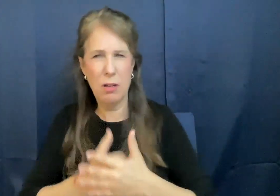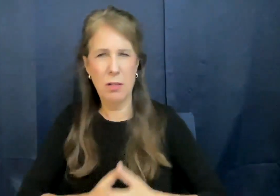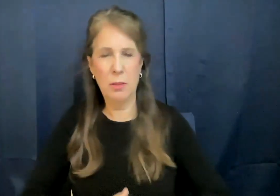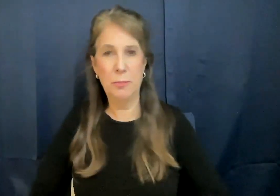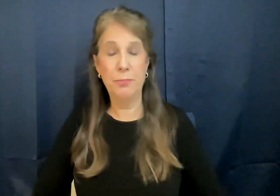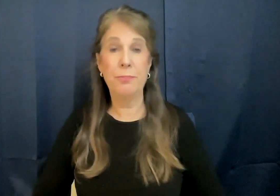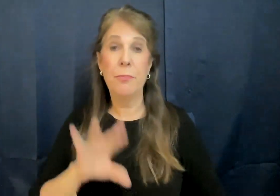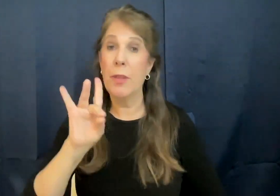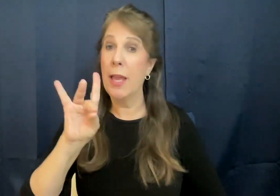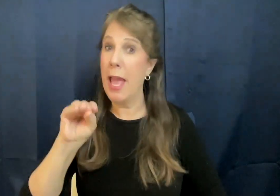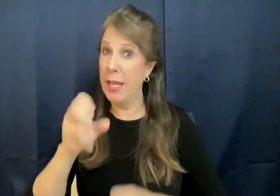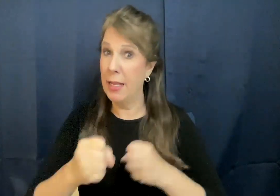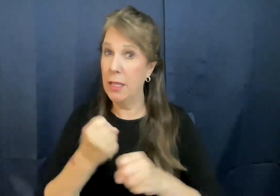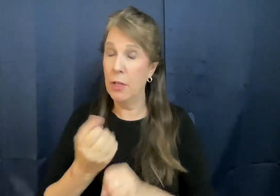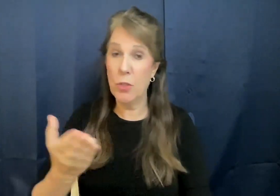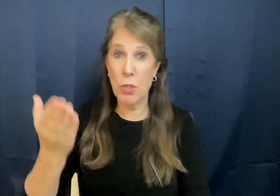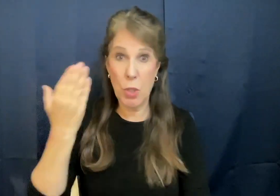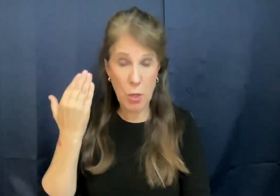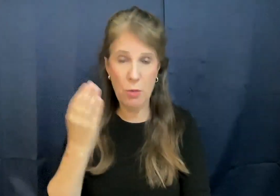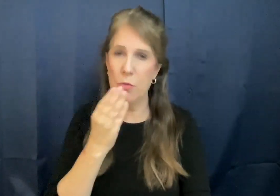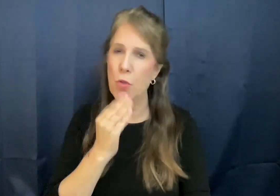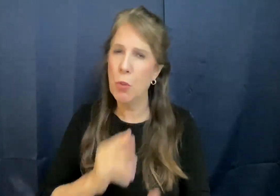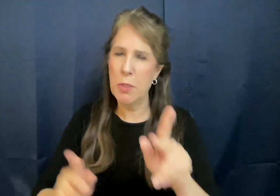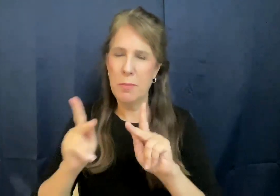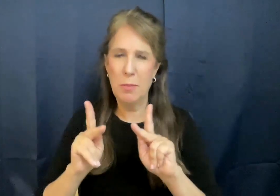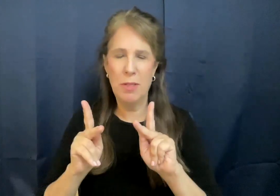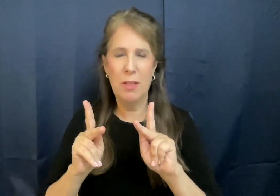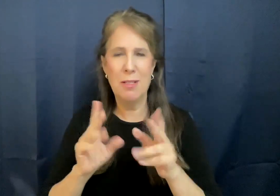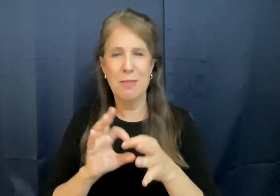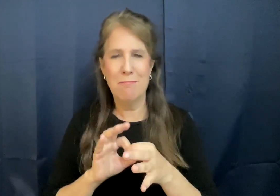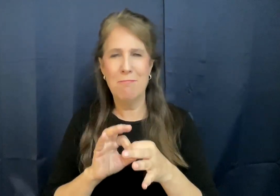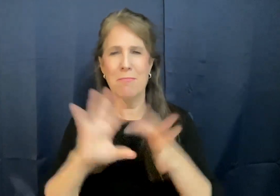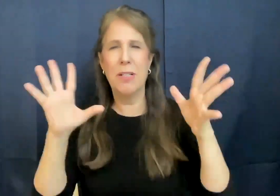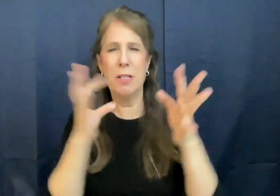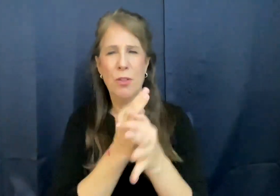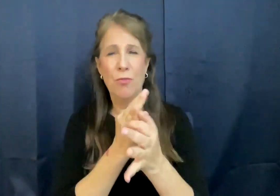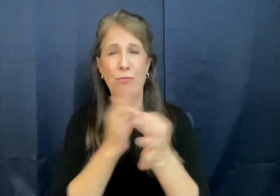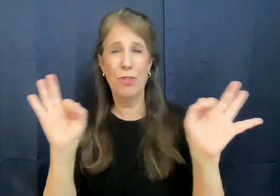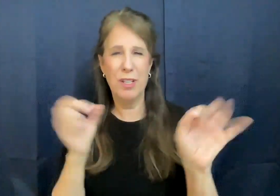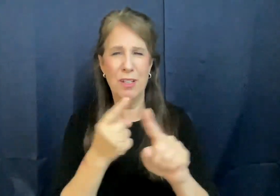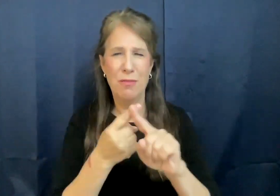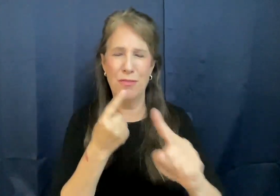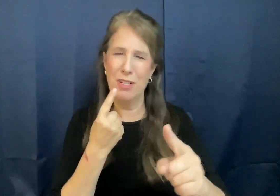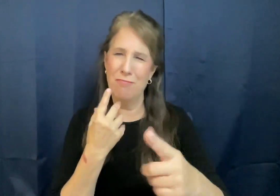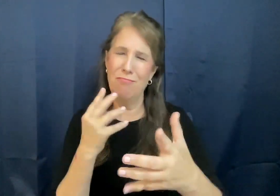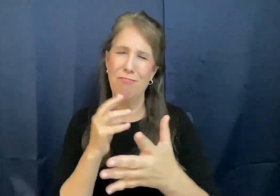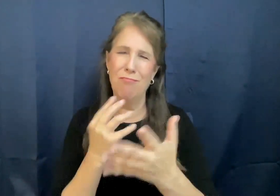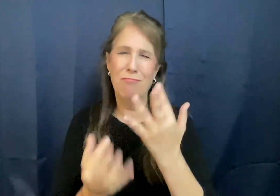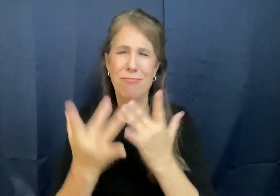"80 years ago, Jews came out of Auschwitz and vowed never again. As